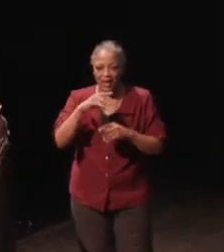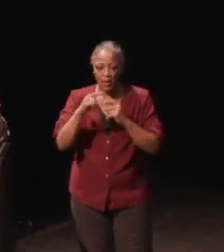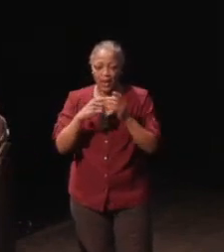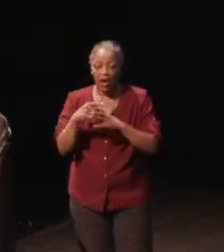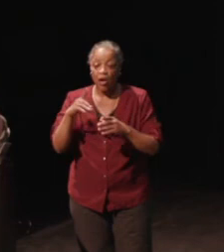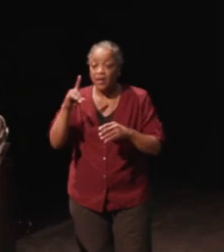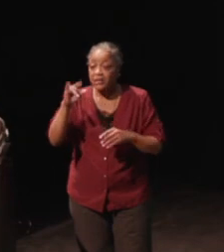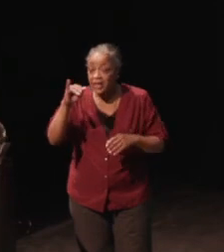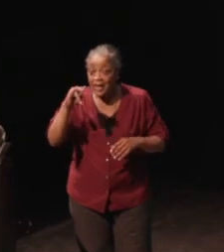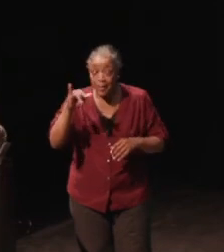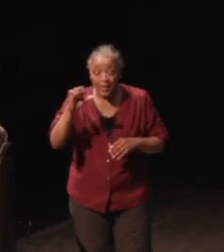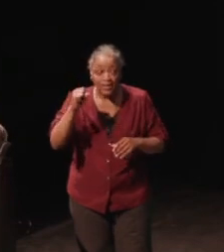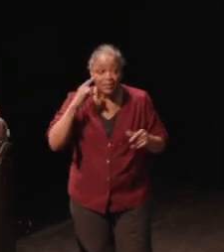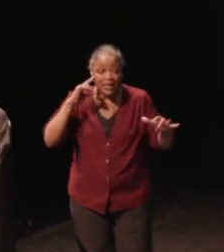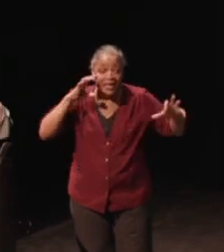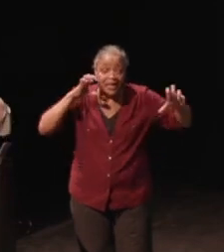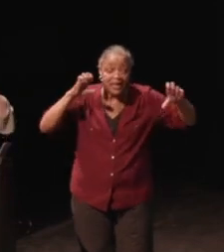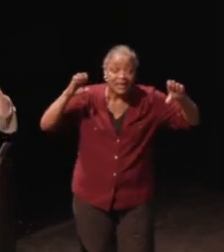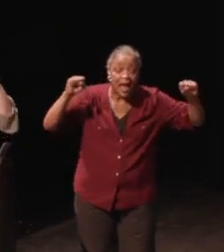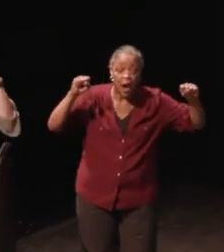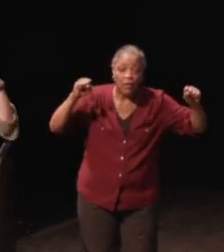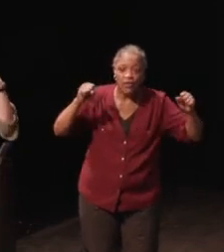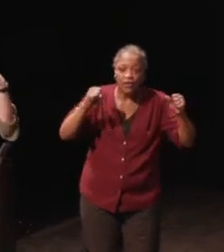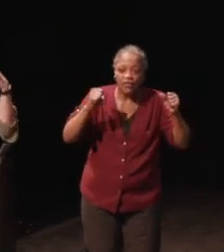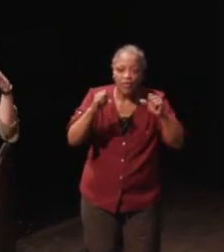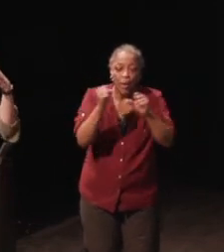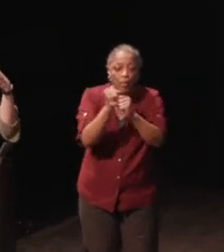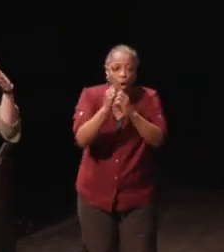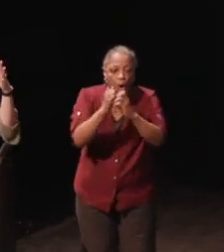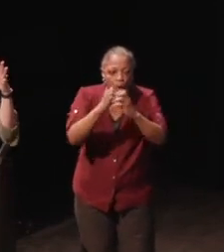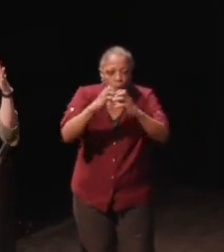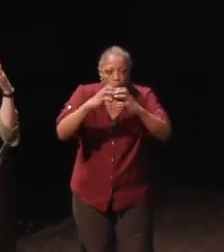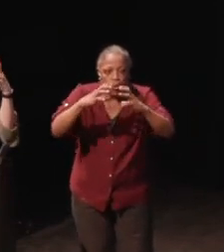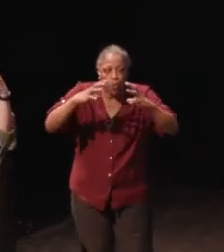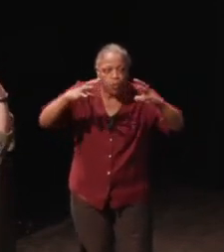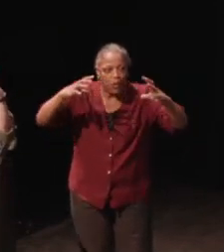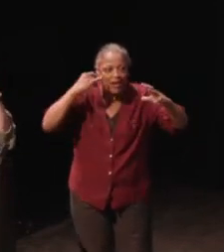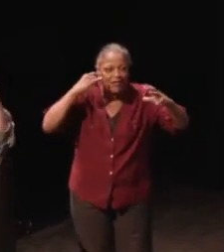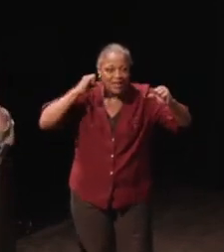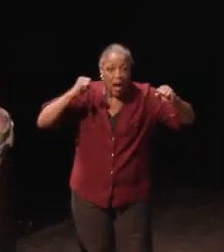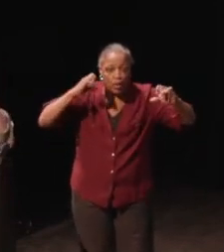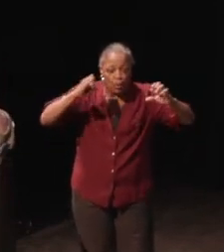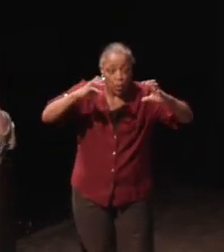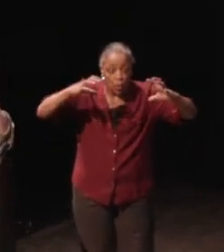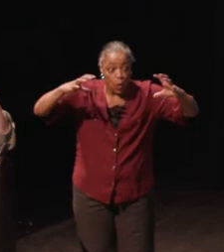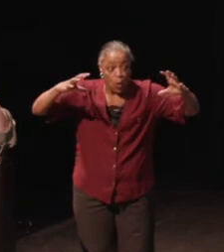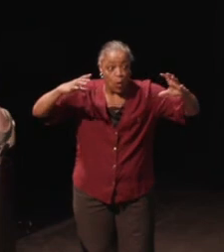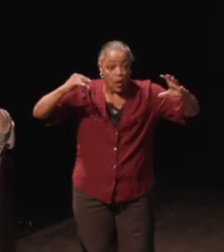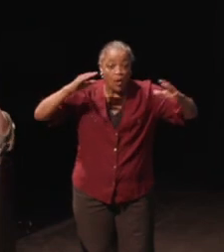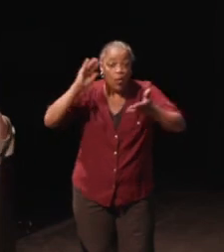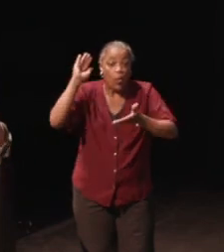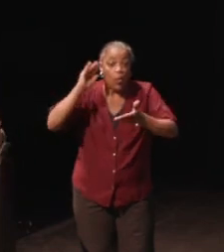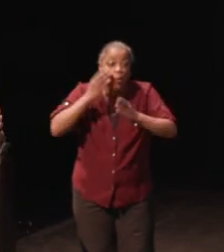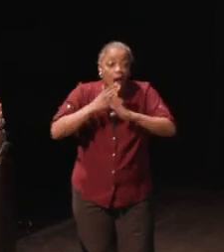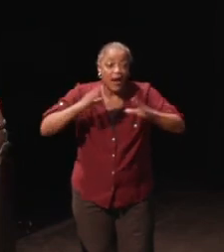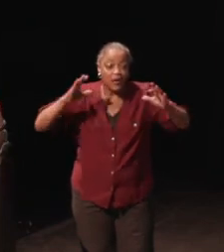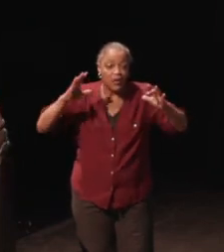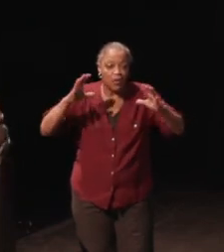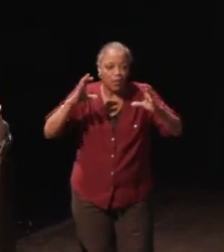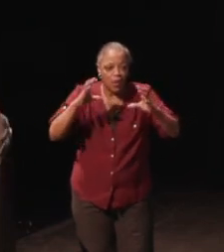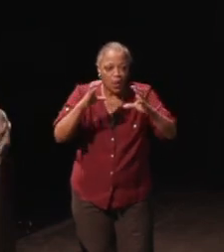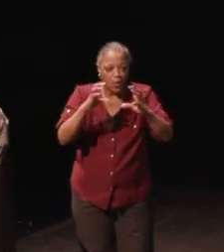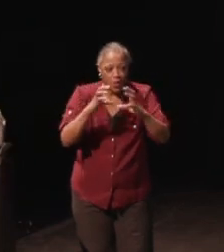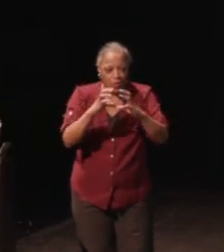the louder somebody plays, the bigger that ball gets, and the idea is to get